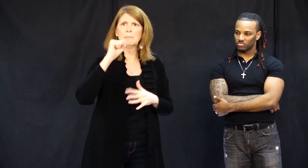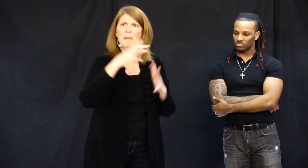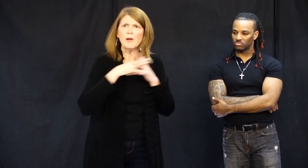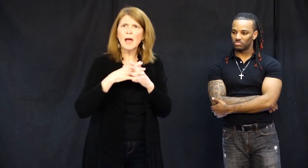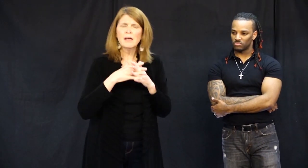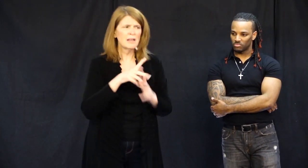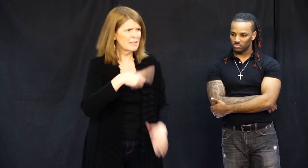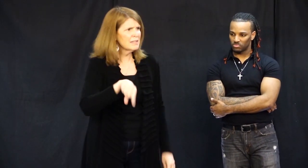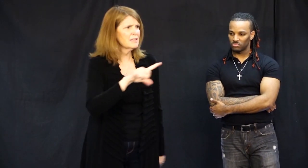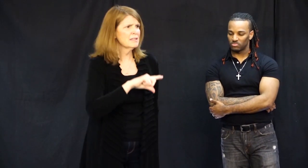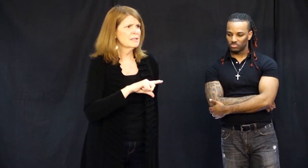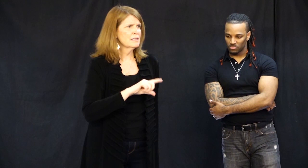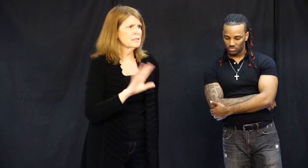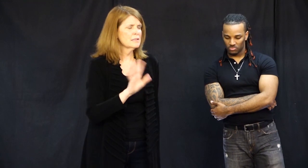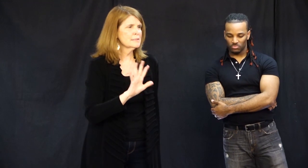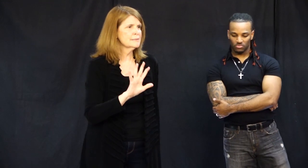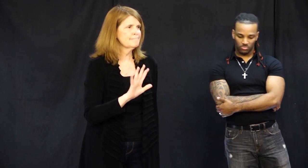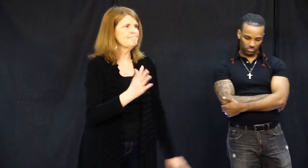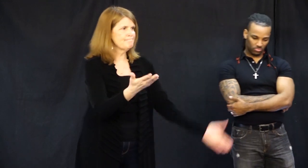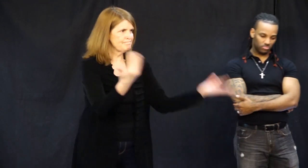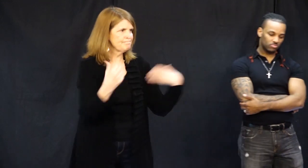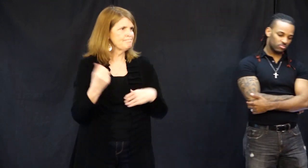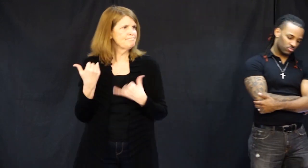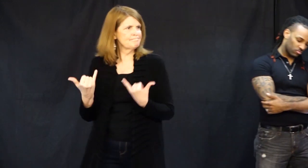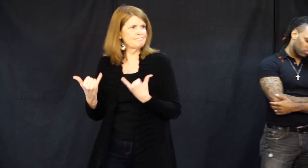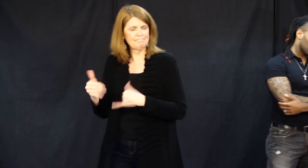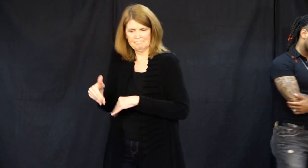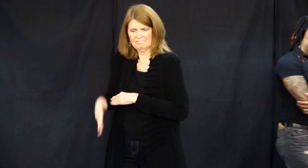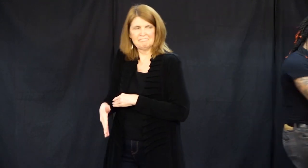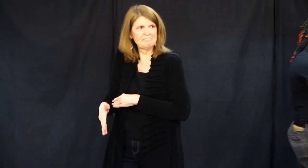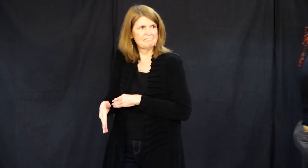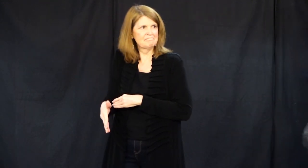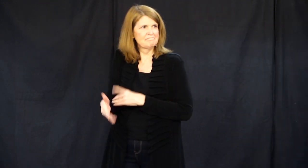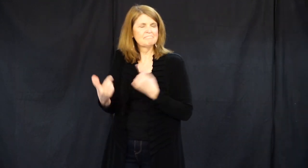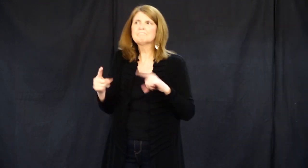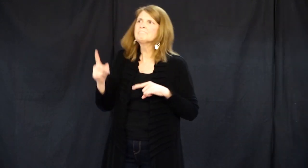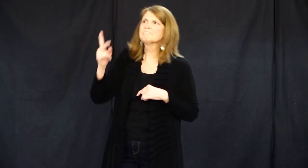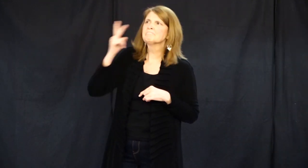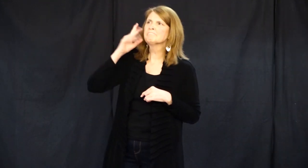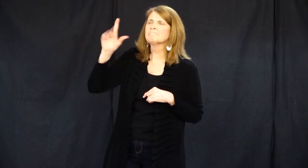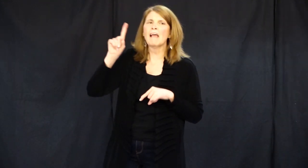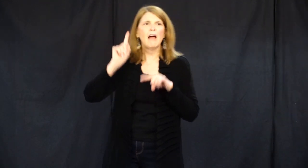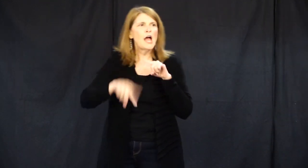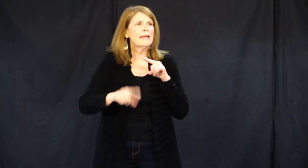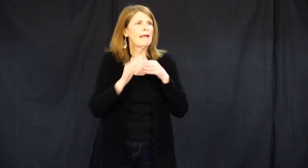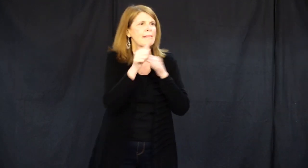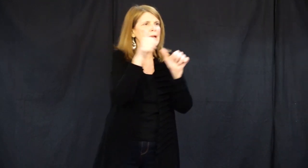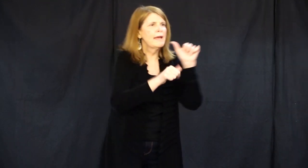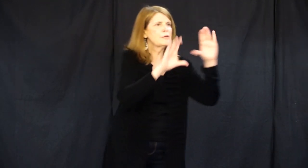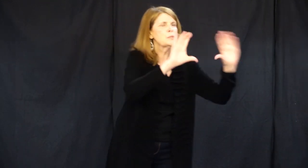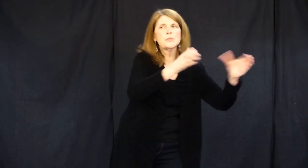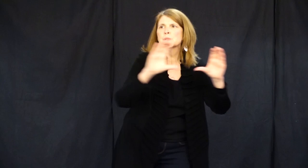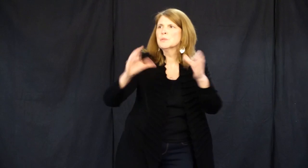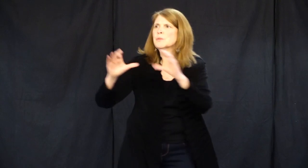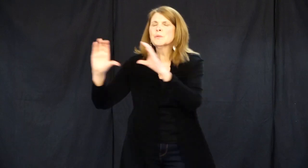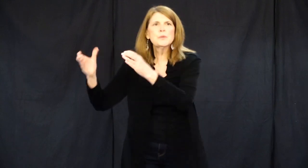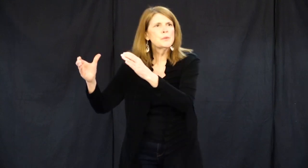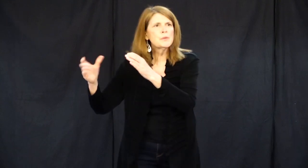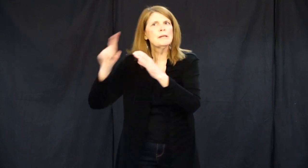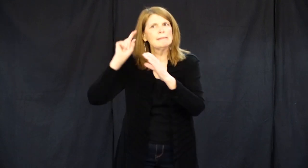America? We ride at midnight, Manhattan in the distance. I cannot be everywhere at once, people. I'm in dire need